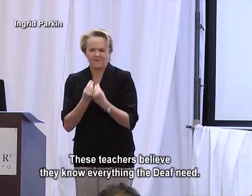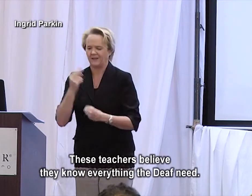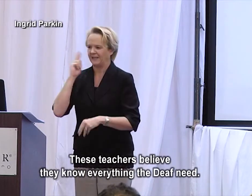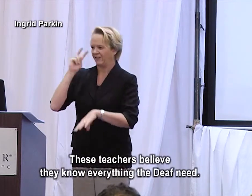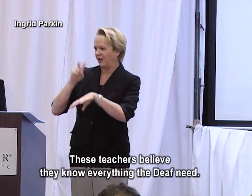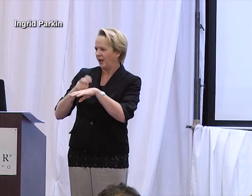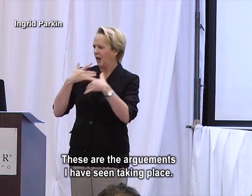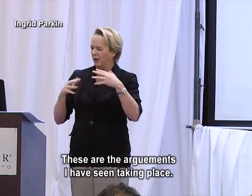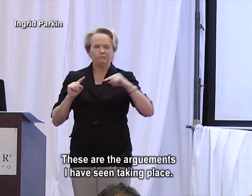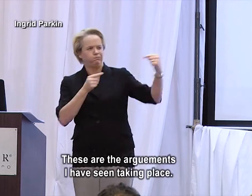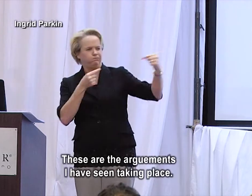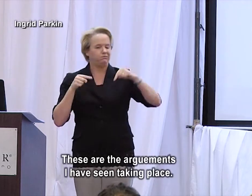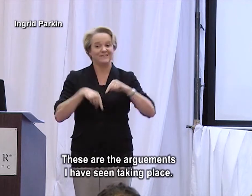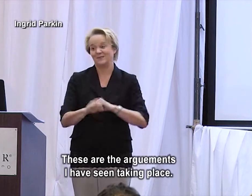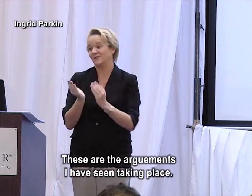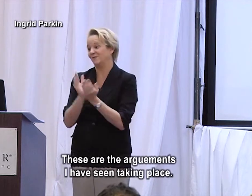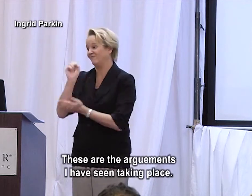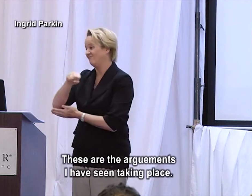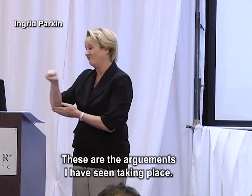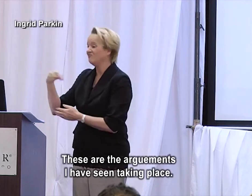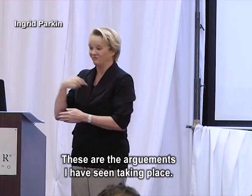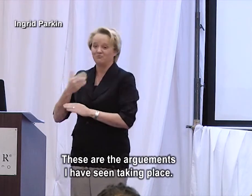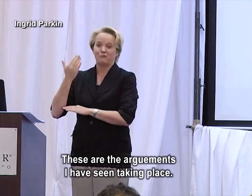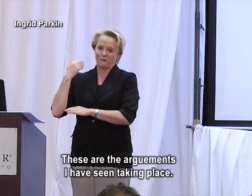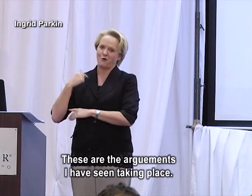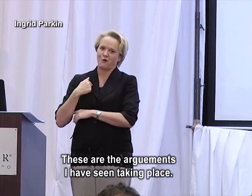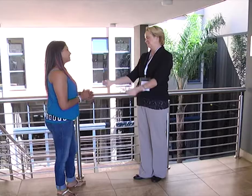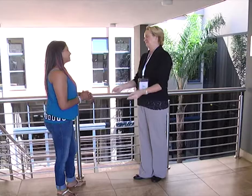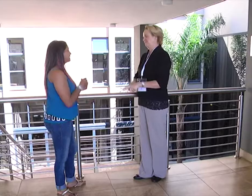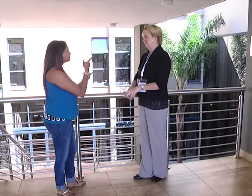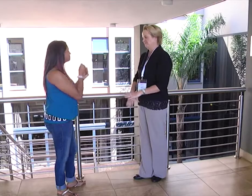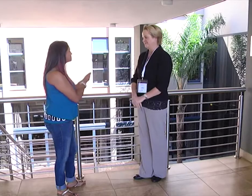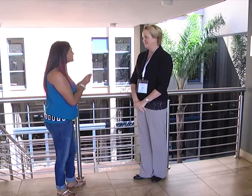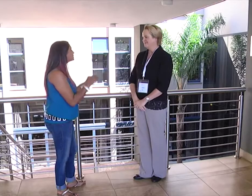need. These are the arguments I've seen taking place.